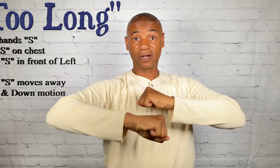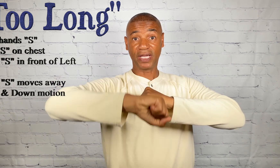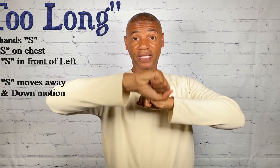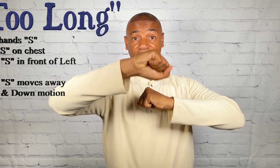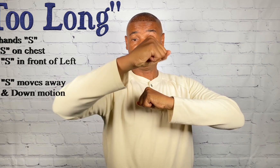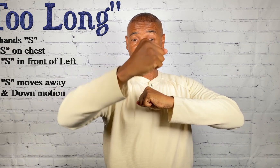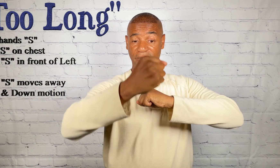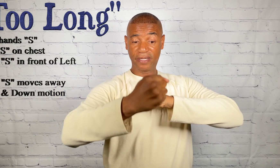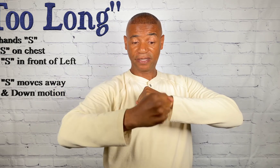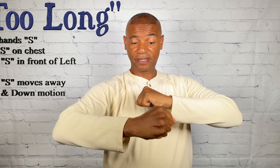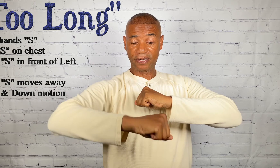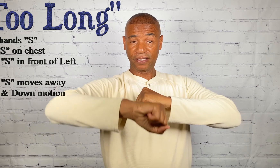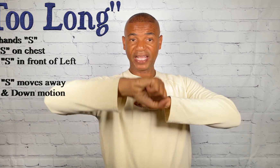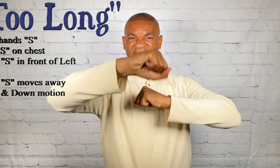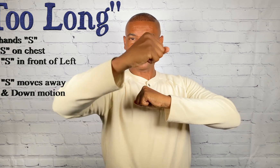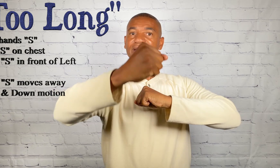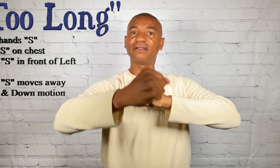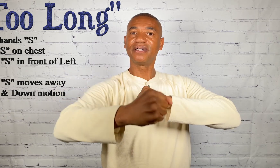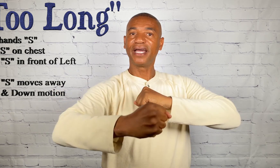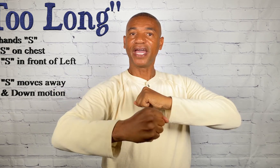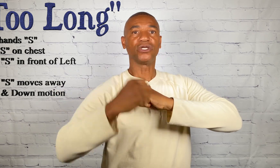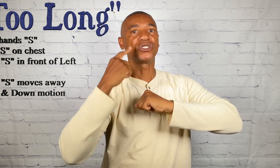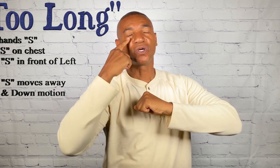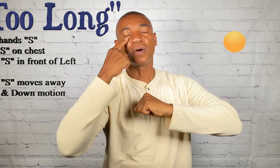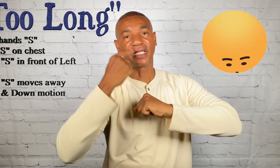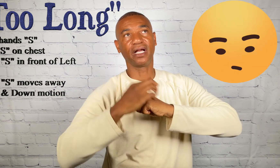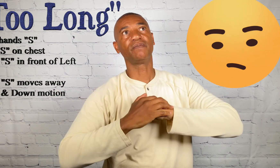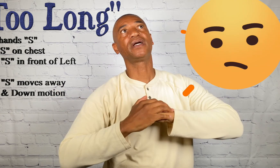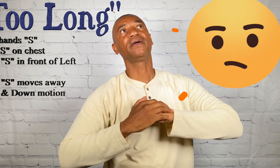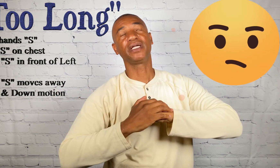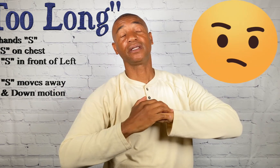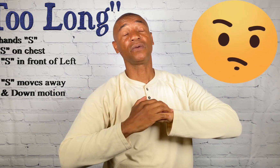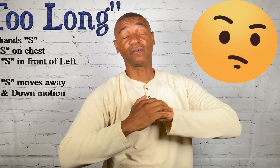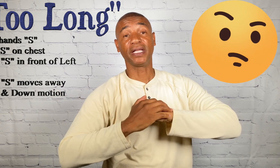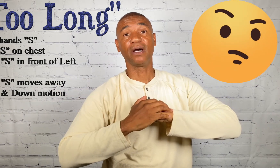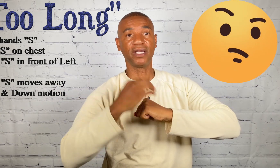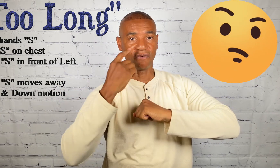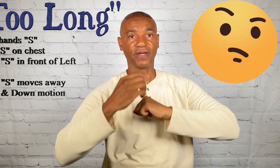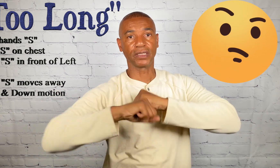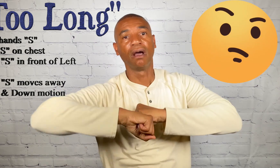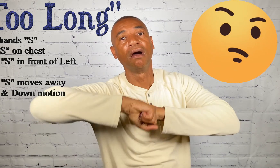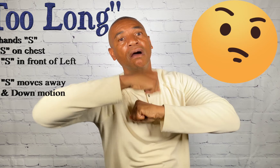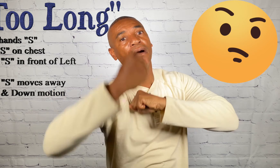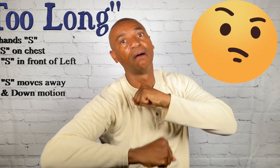in like a hill, and you're showing that I'm getting annoyed right now in your face.